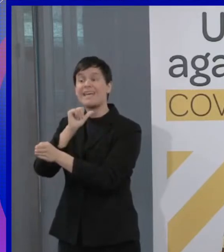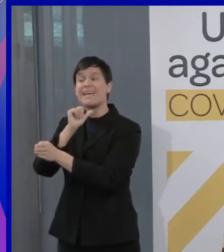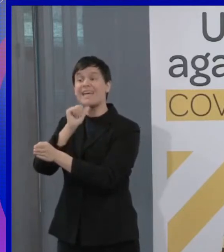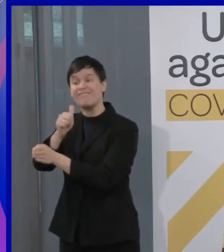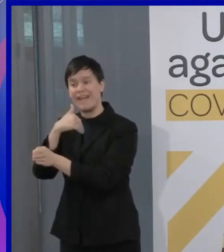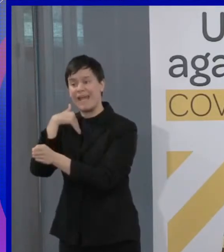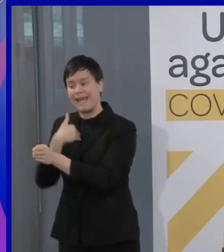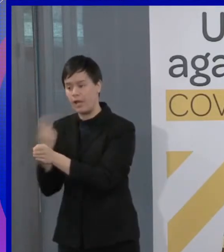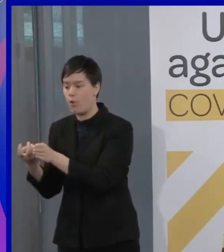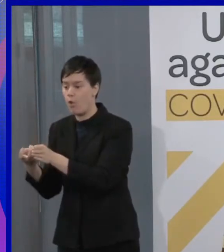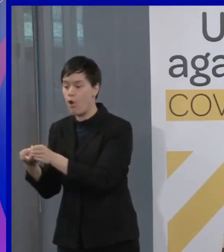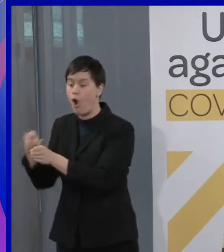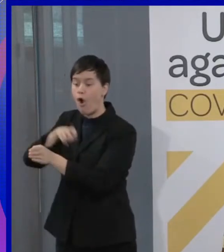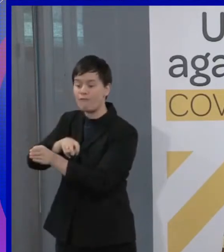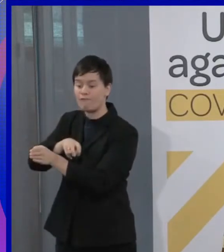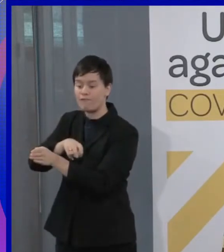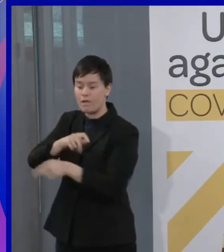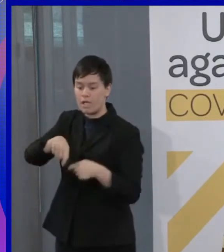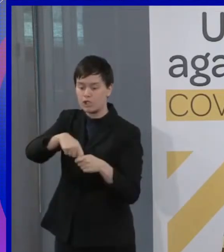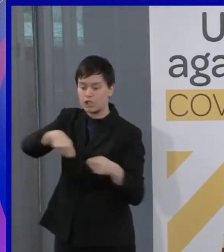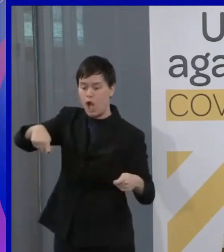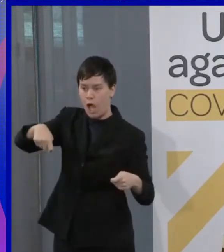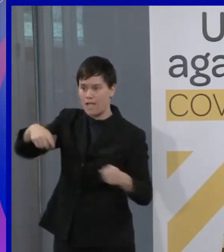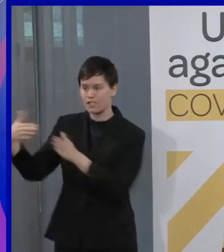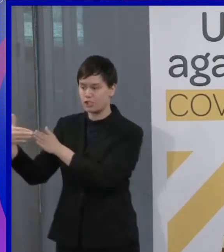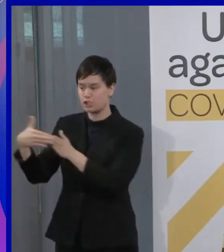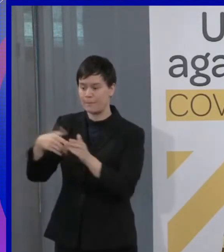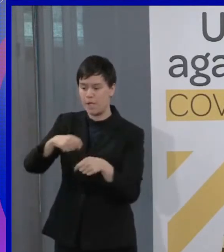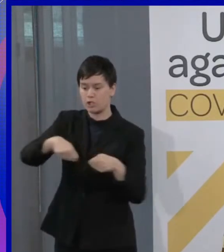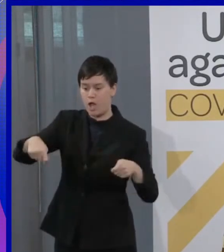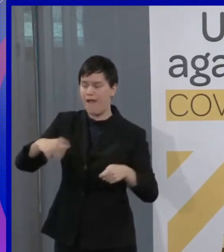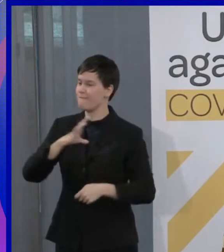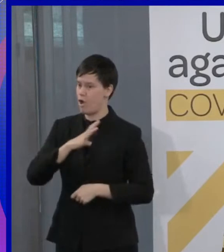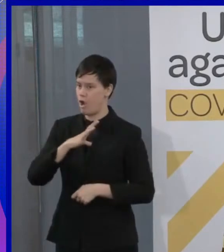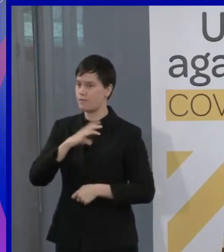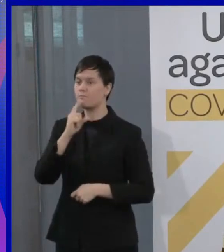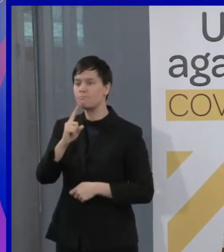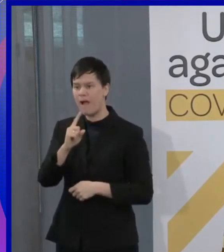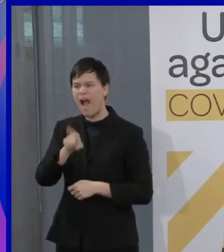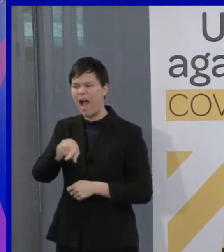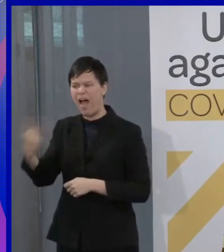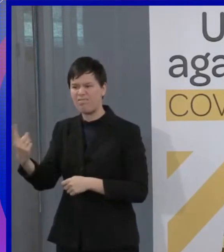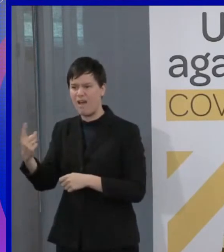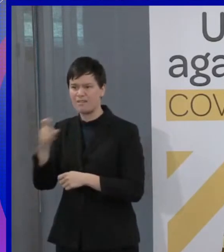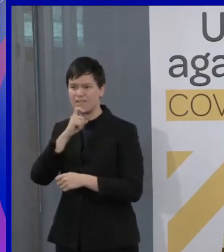port workers. So I don't think it's necessarily a high risk